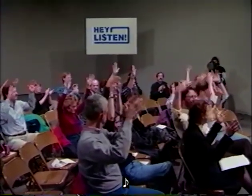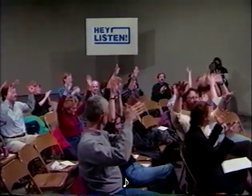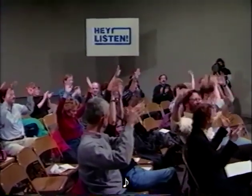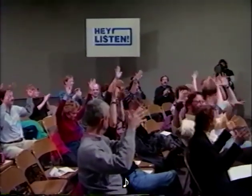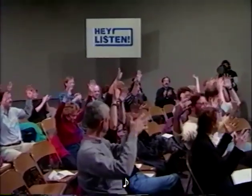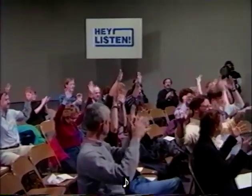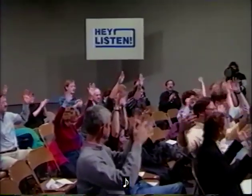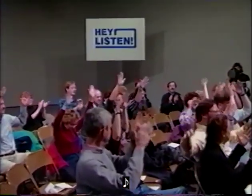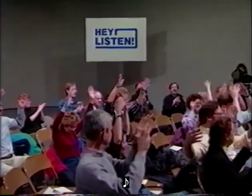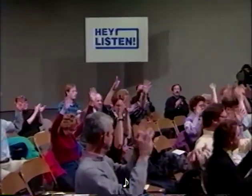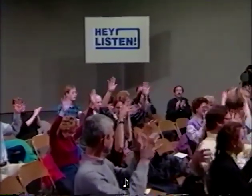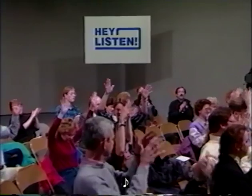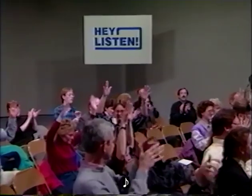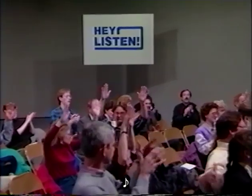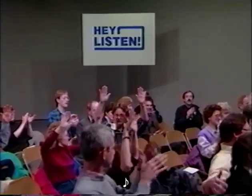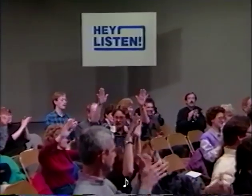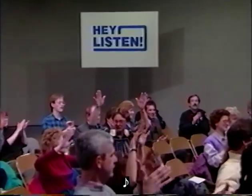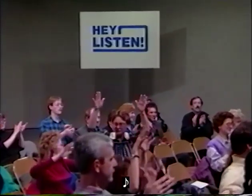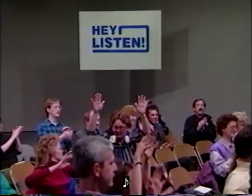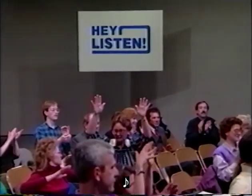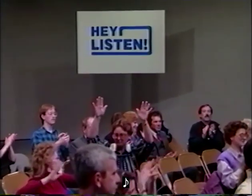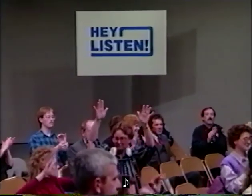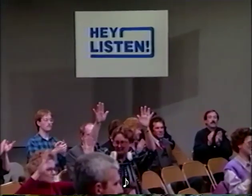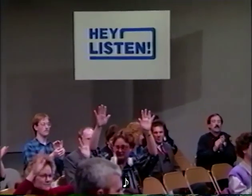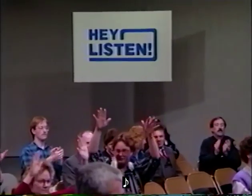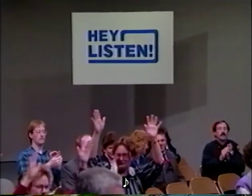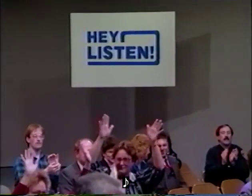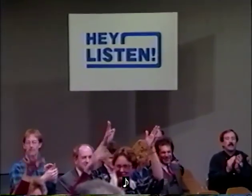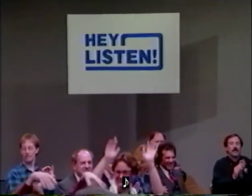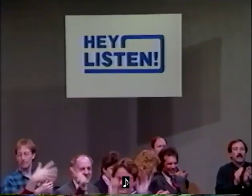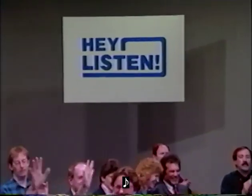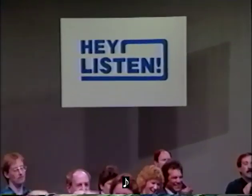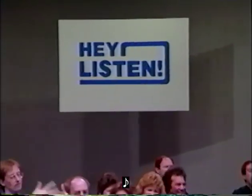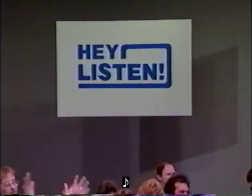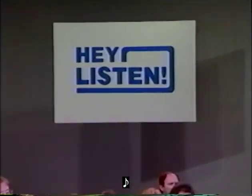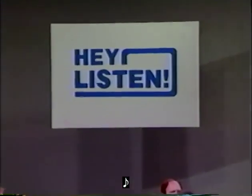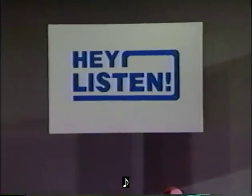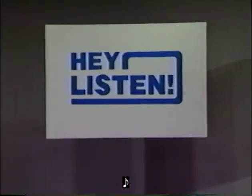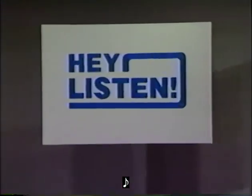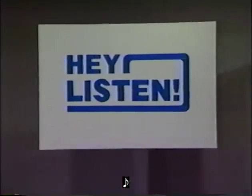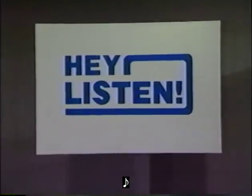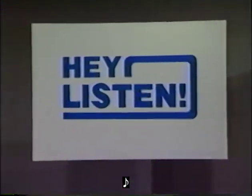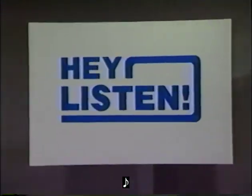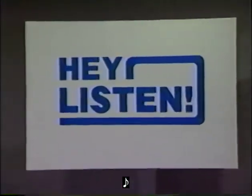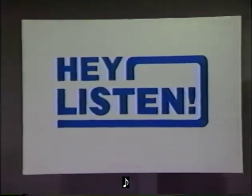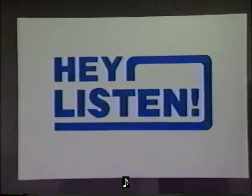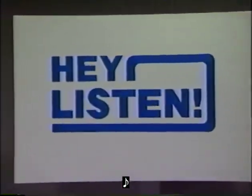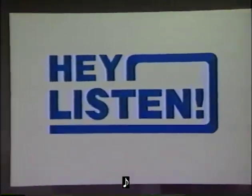talking with us today about your job. Thank you so much. You're welcome. Thank you. So stay with us and we'll be right back.